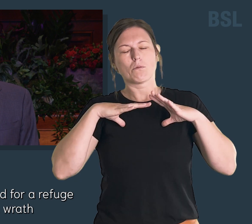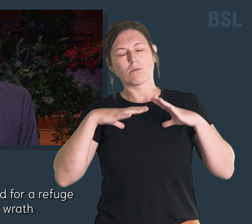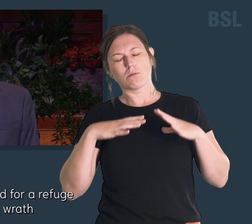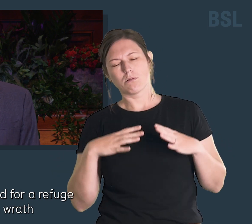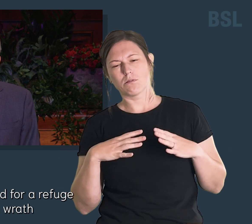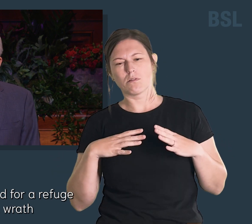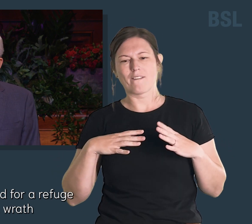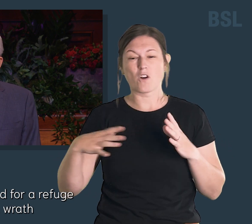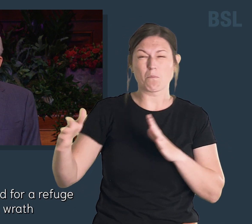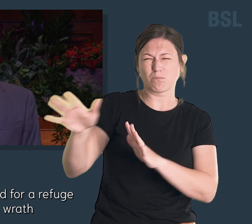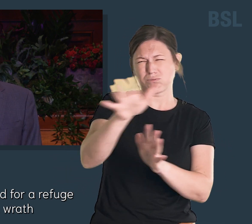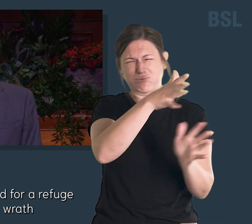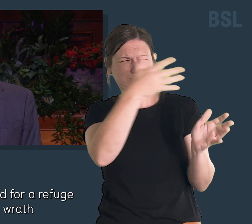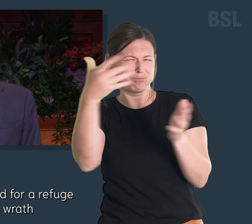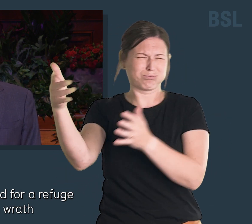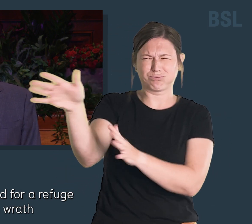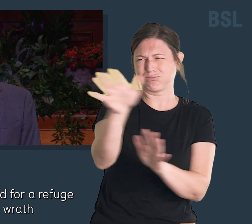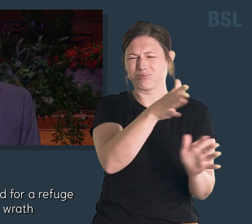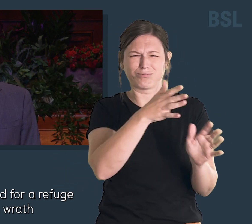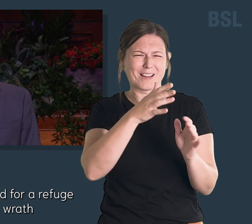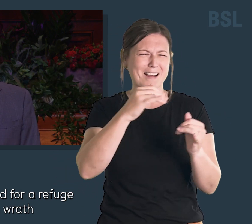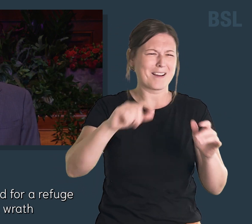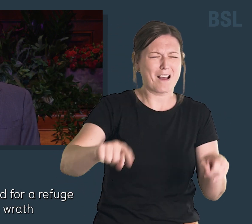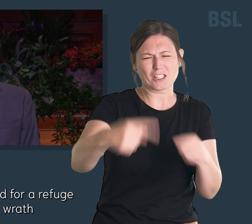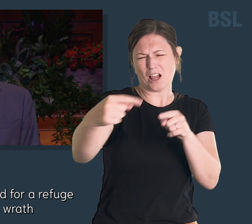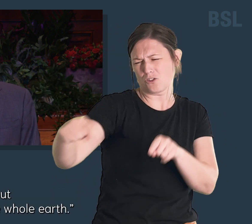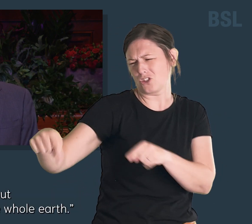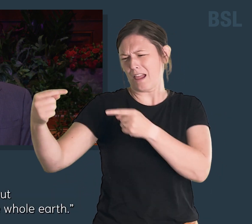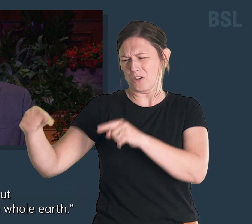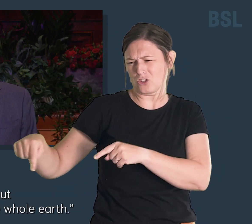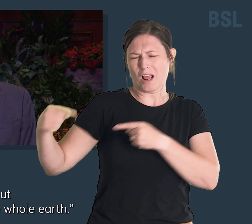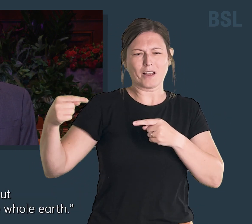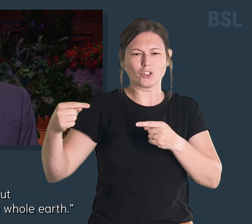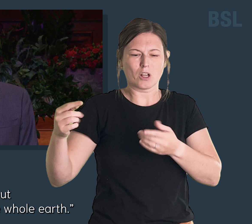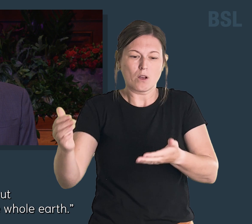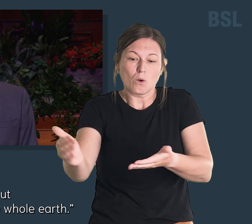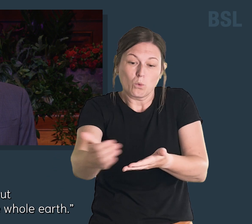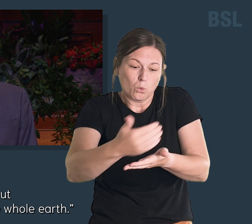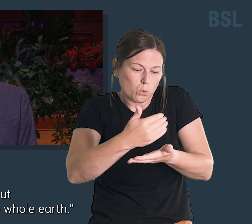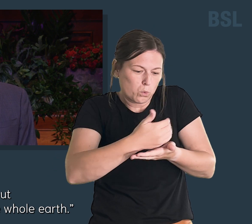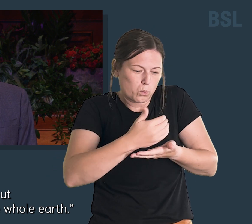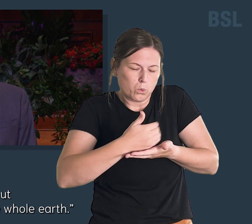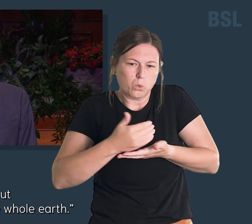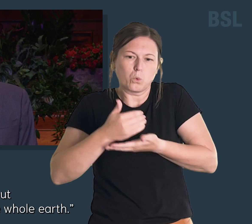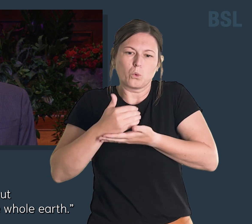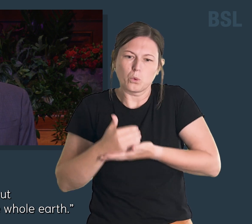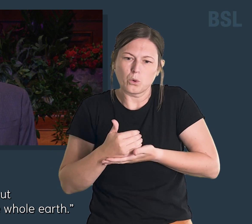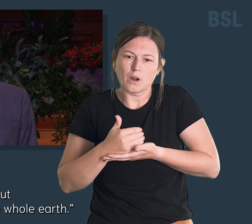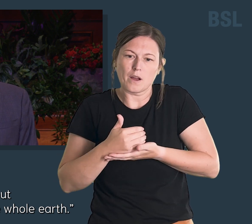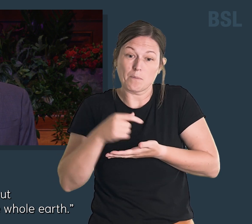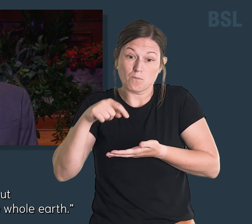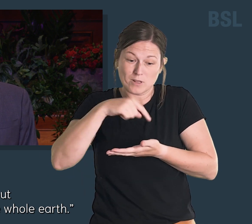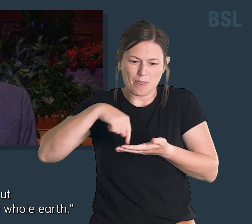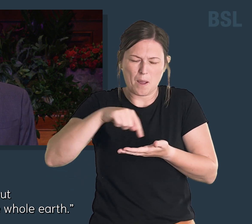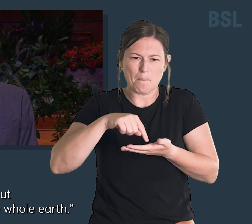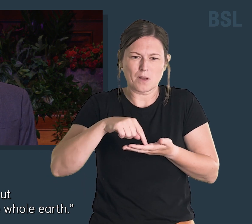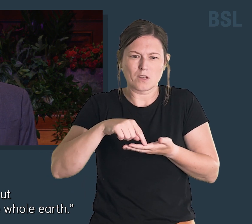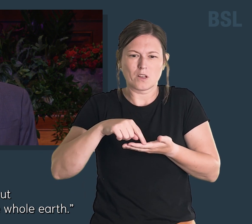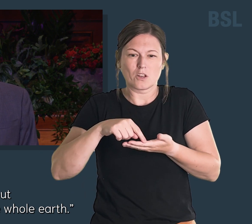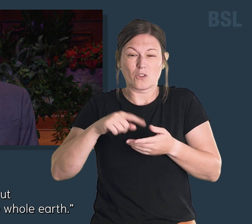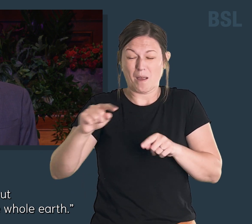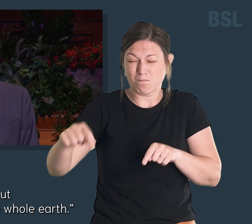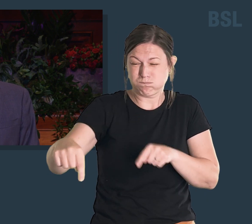defense and for a refuge from the storm and from wrath when it shall be poured out without mixture upon the whole earth.